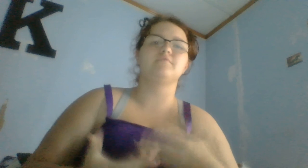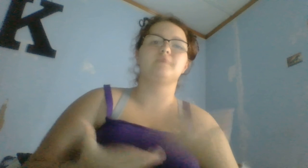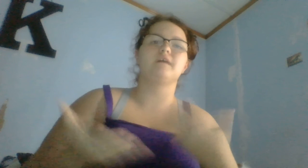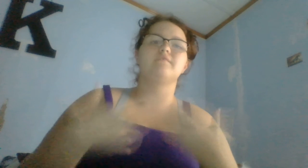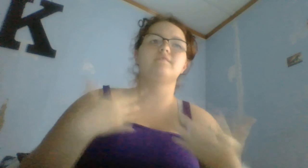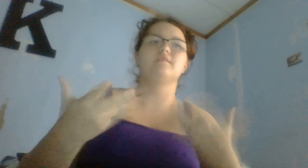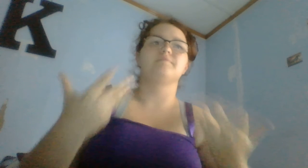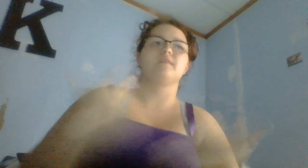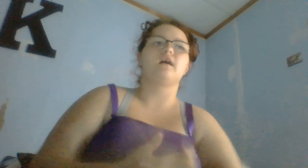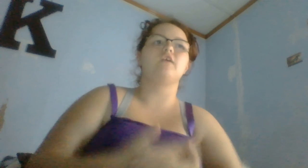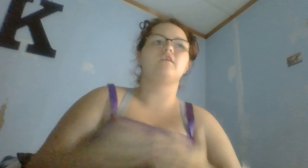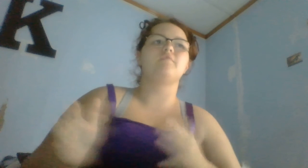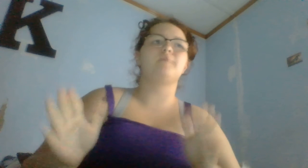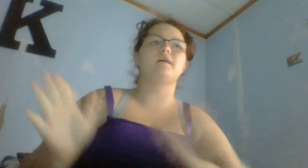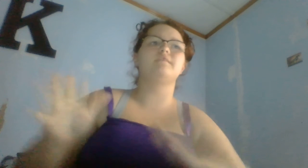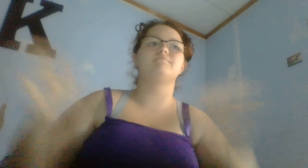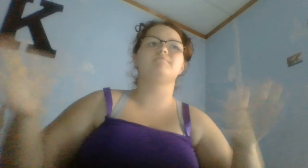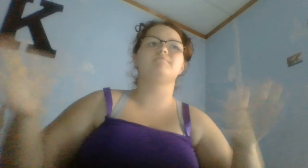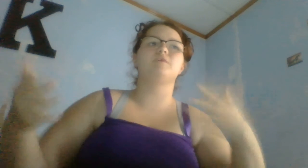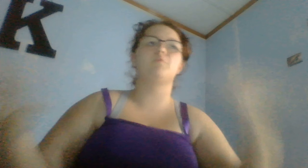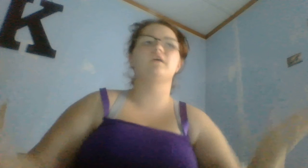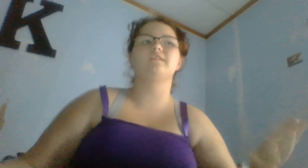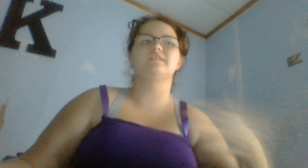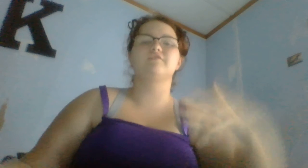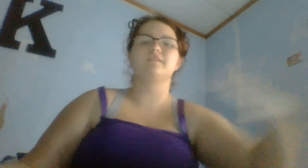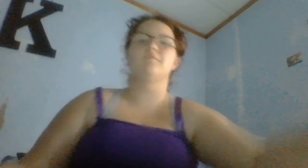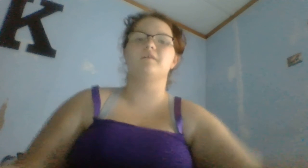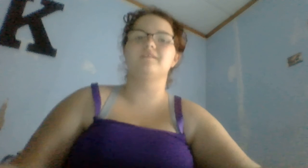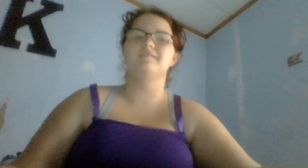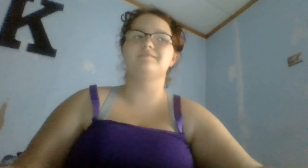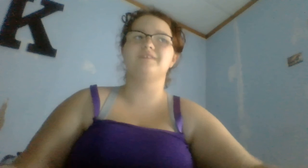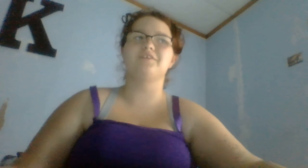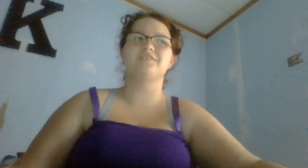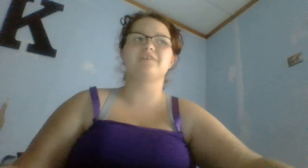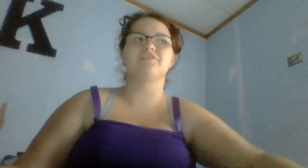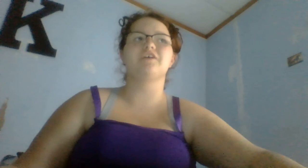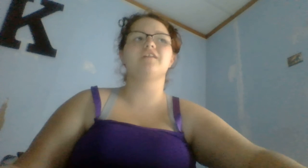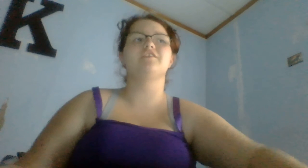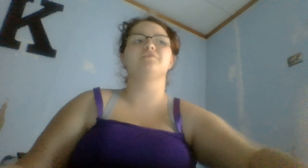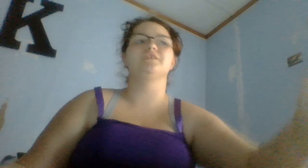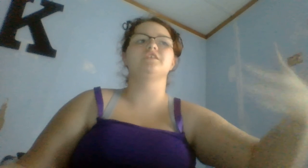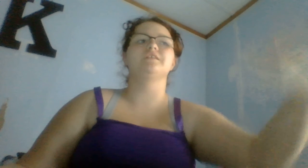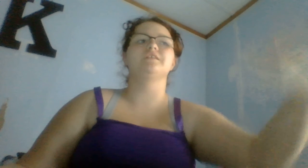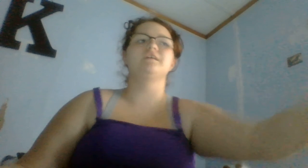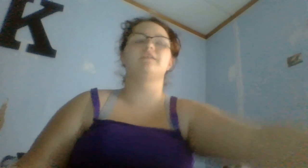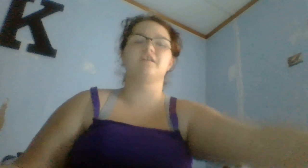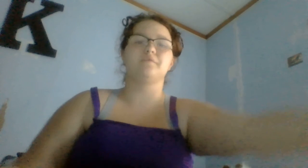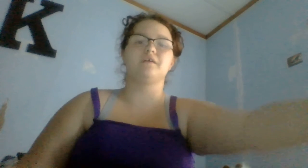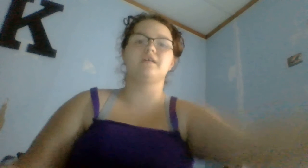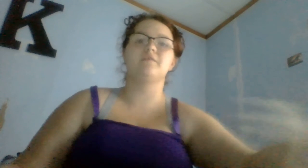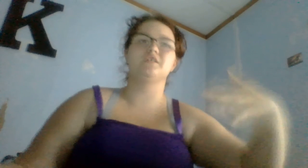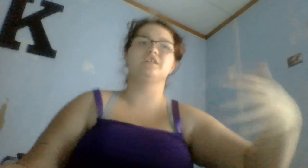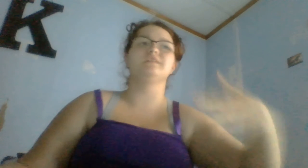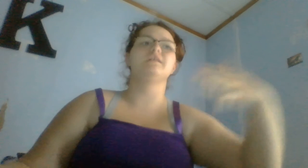but uh but the ones is for the one dollar savings challenge which is another one which is